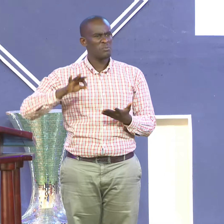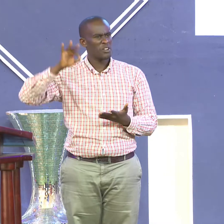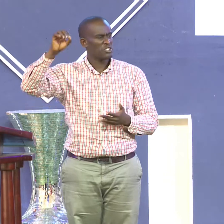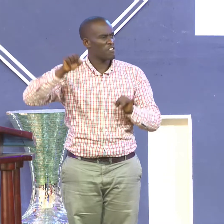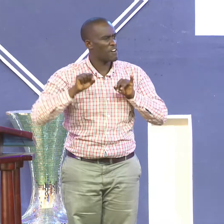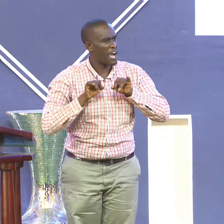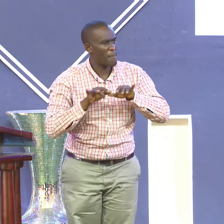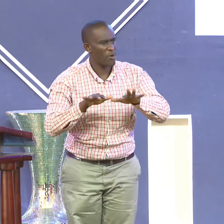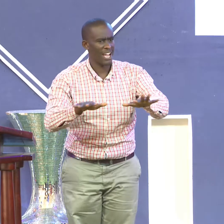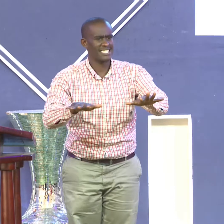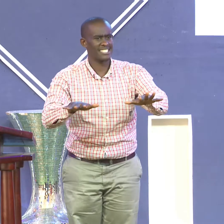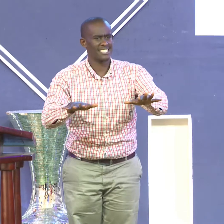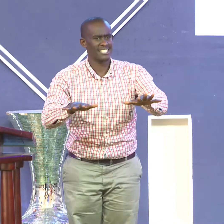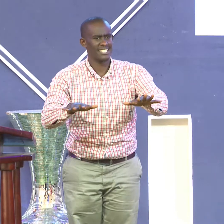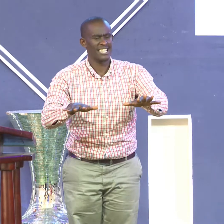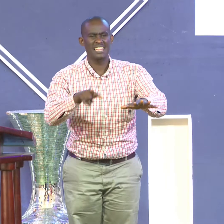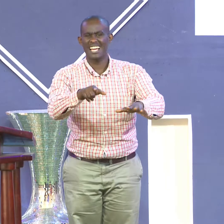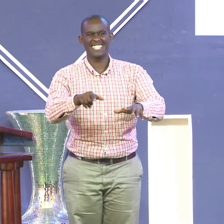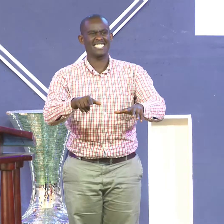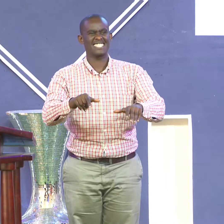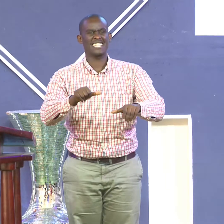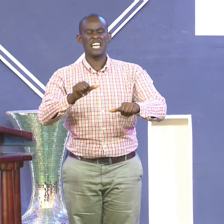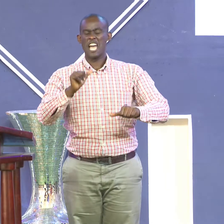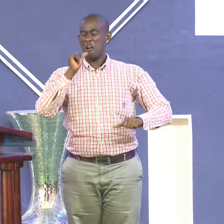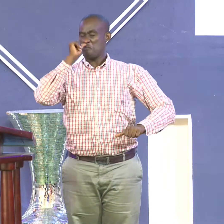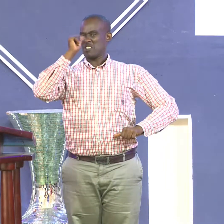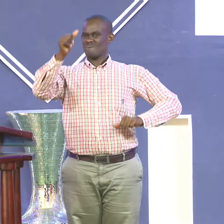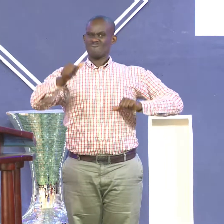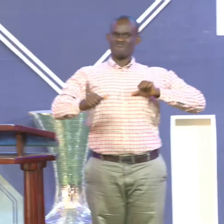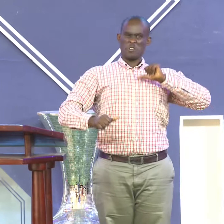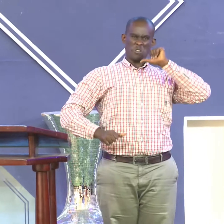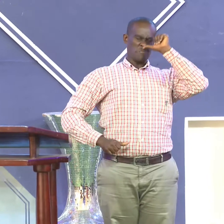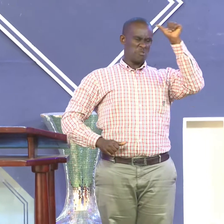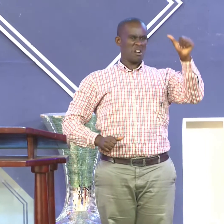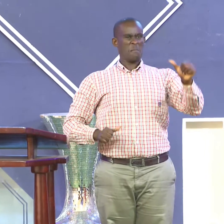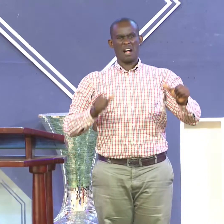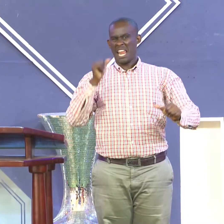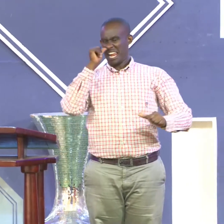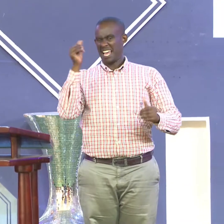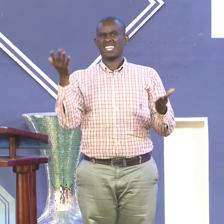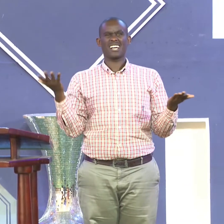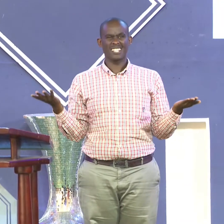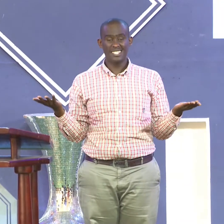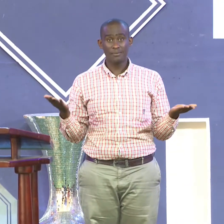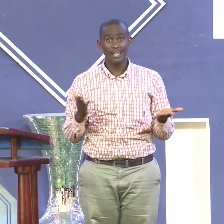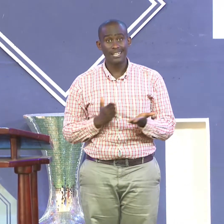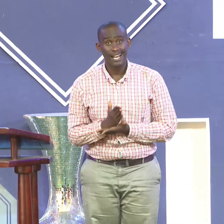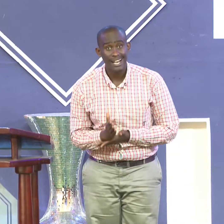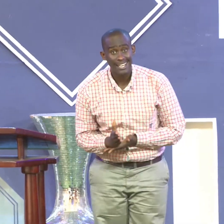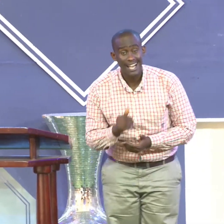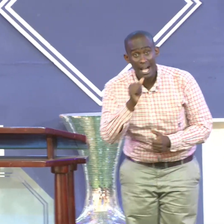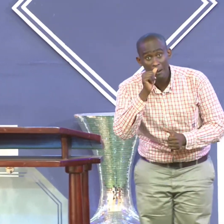The Amorite spirit. It is the spirit of pride. Amalala. Pride. Bananga